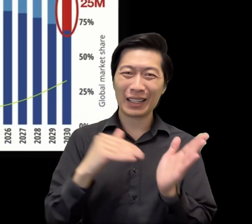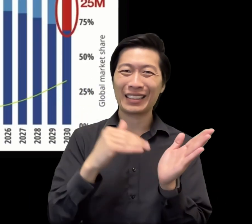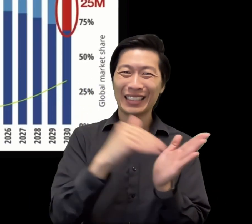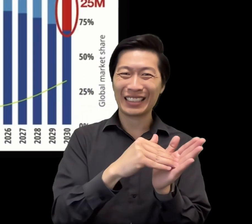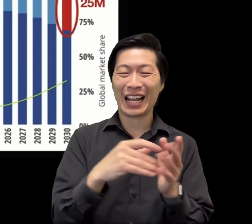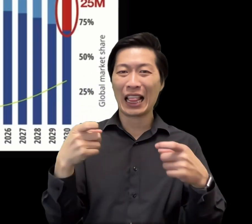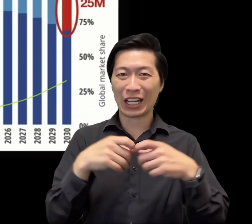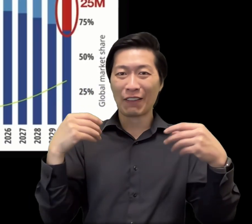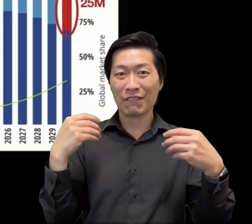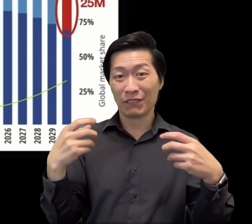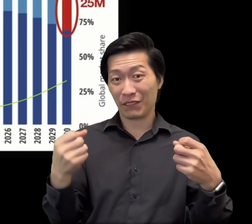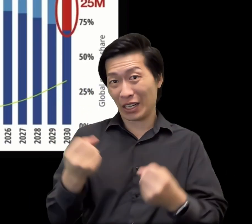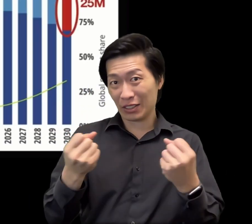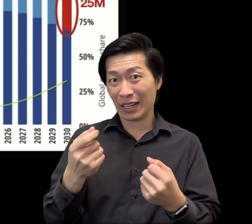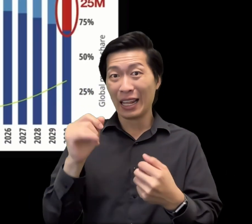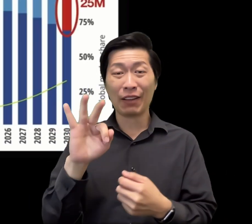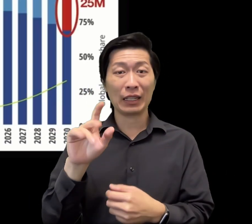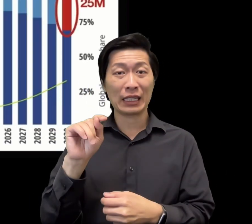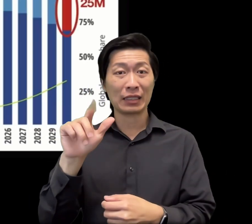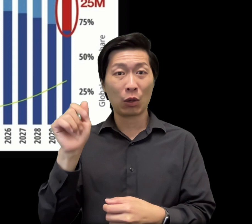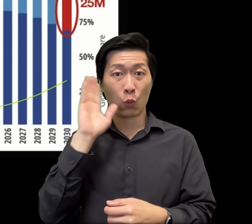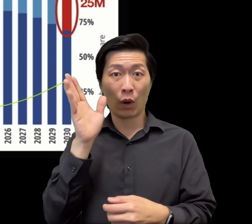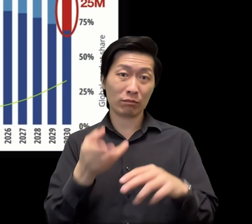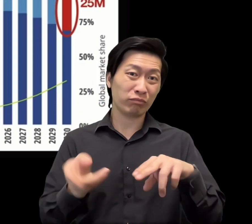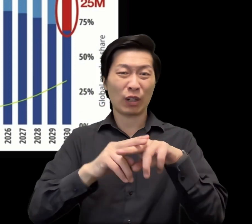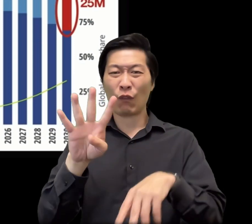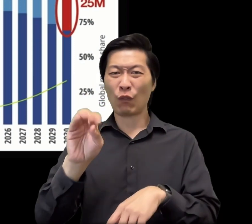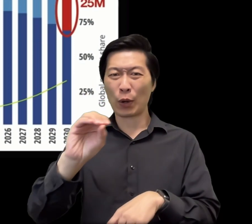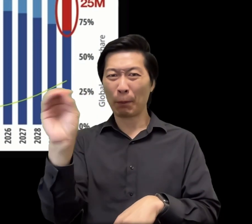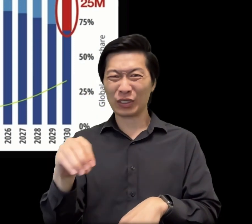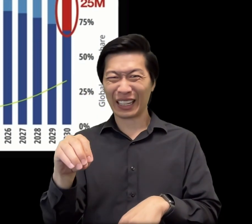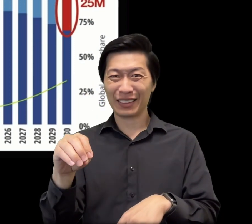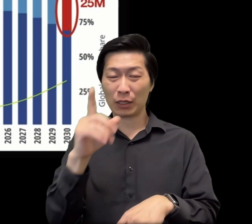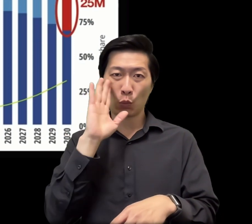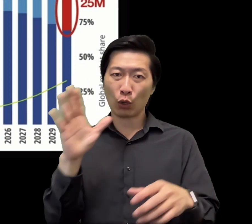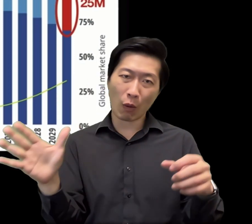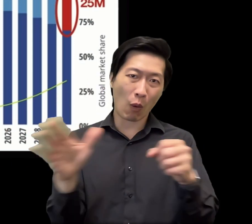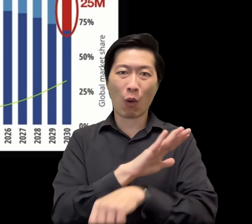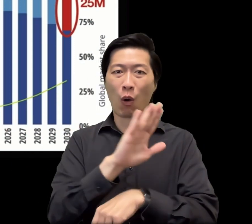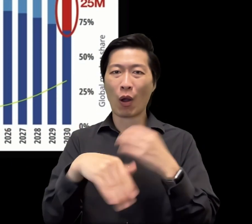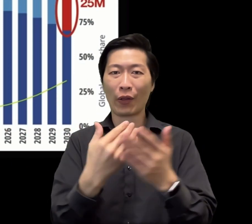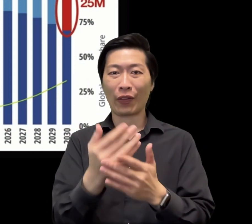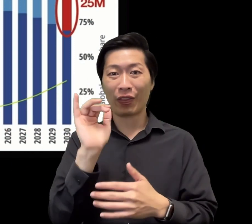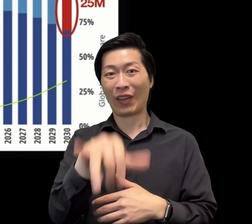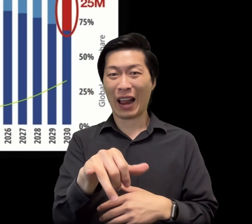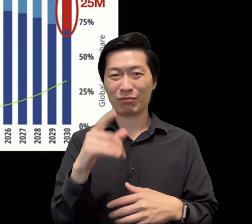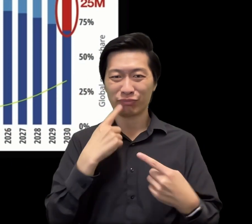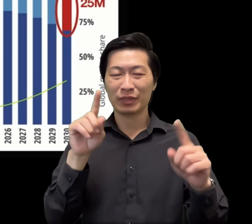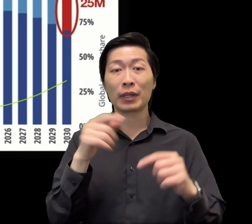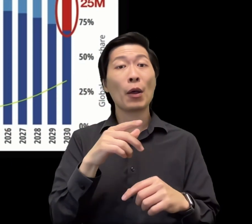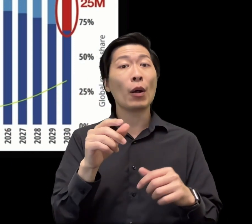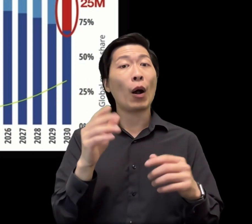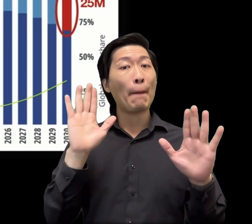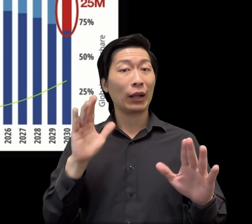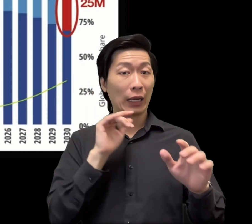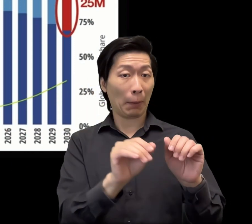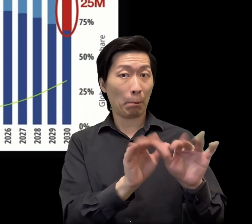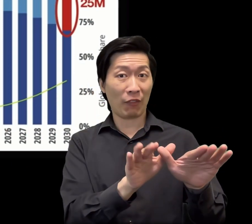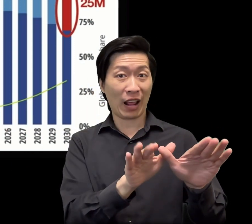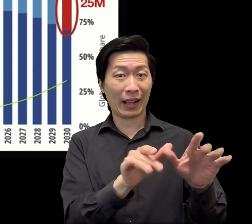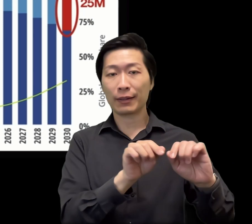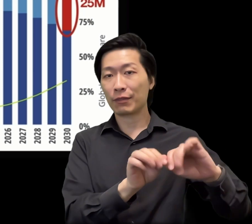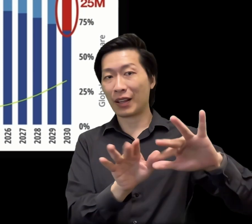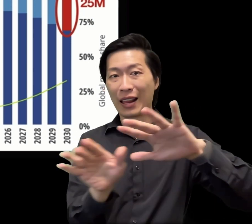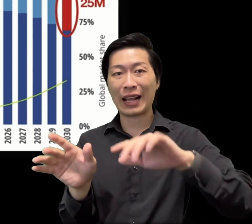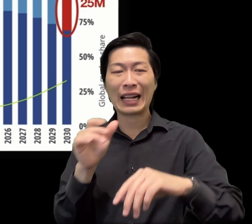million electric vehicles. If Tesla compounds at 40%, which I think they will, they're going to do all of that. And what's amazing about the butterfly effect is that it's